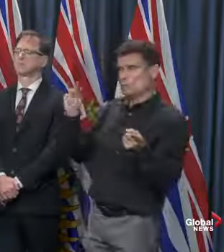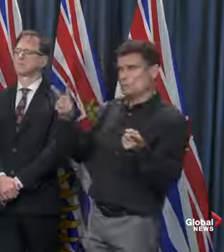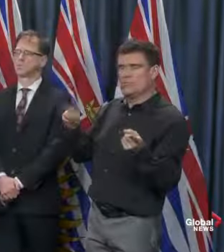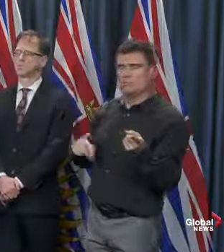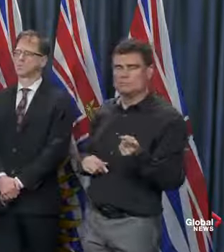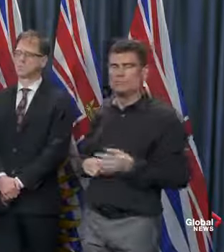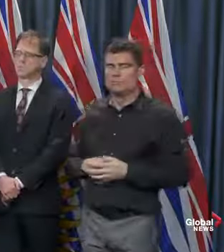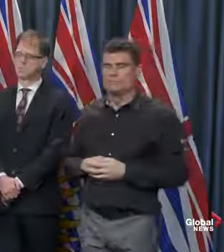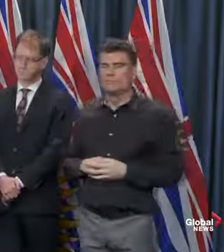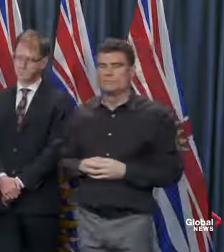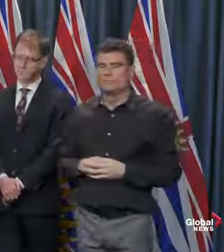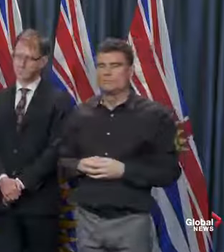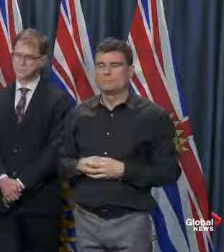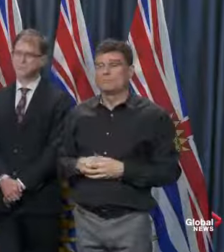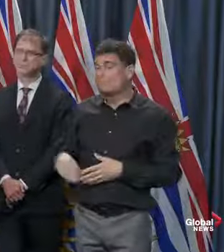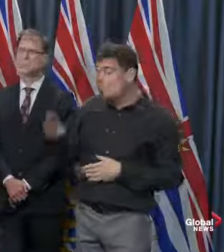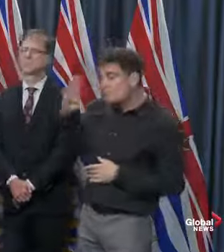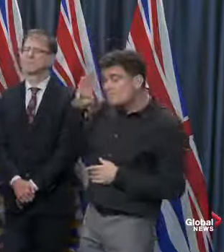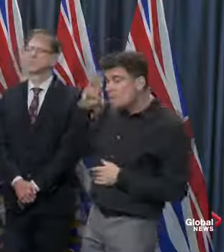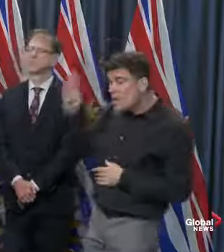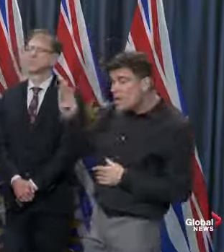Hello, Dr. Henry.